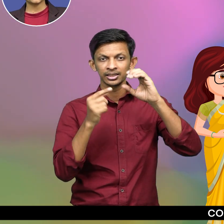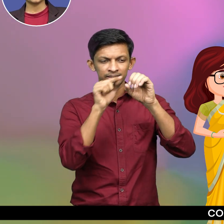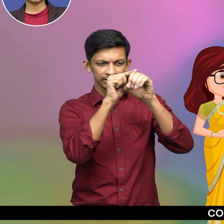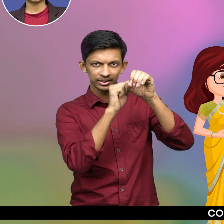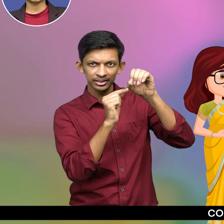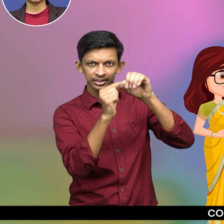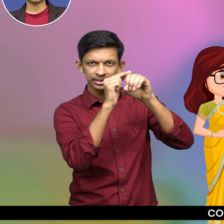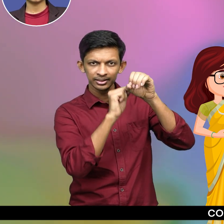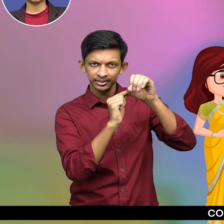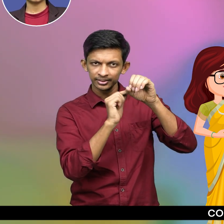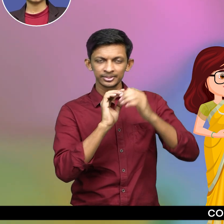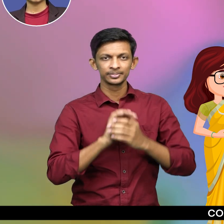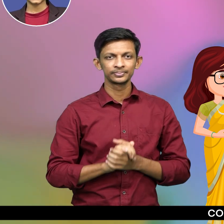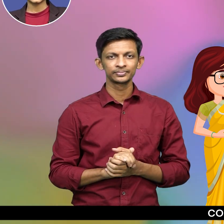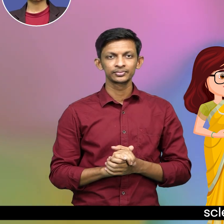collenchyma,